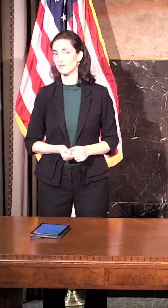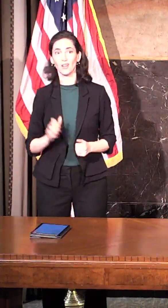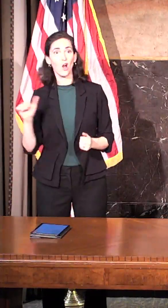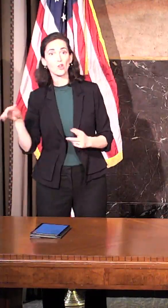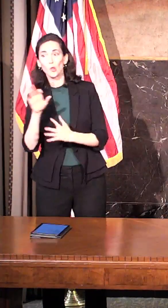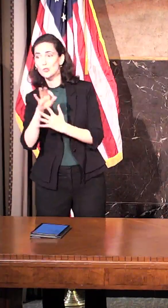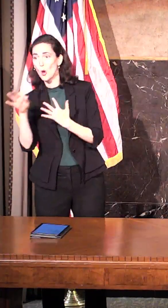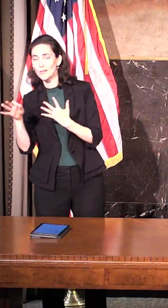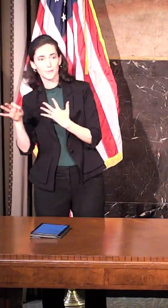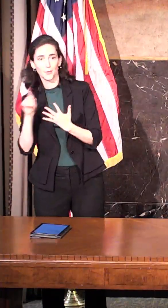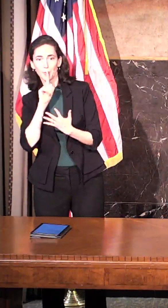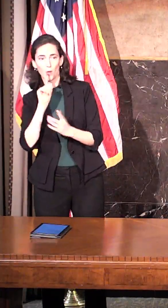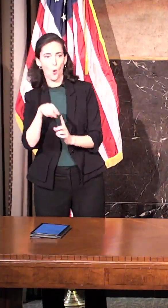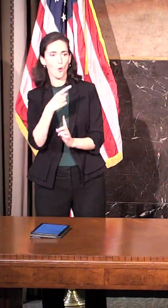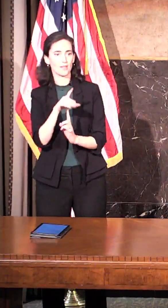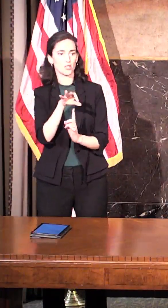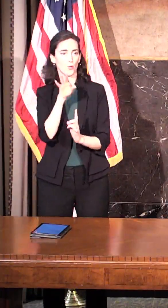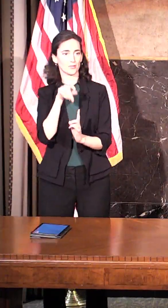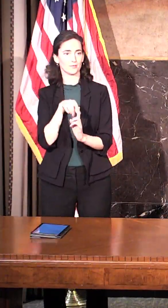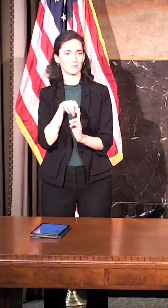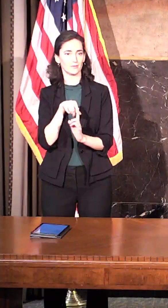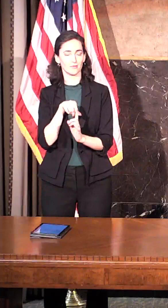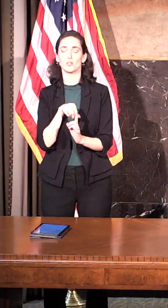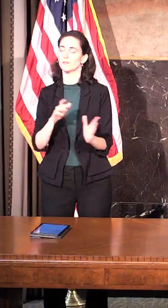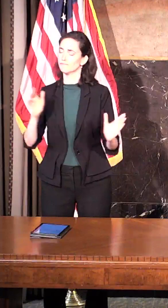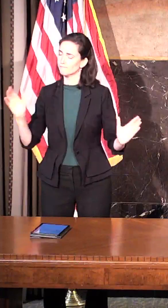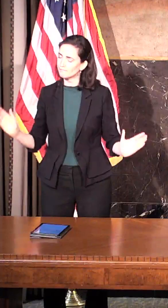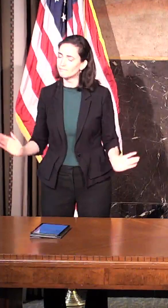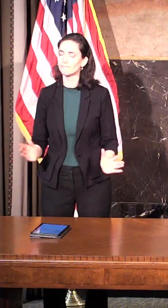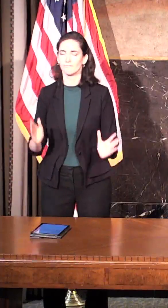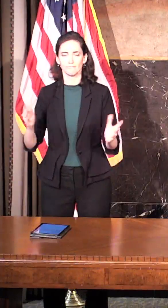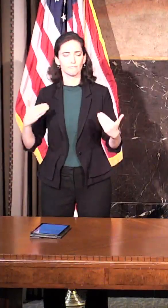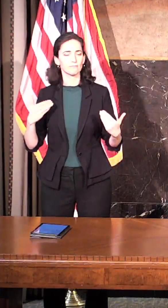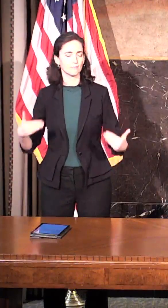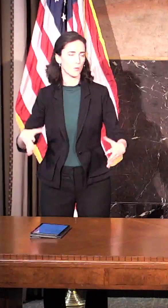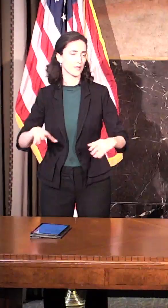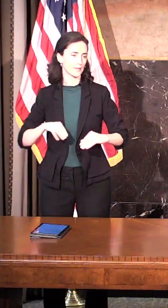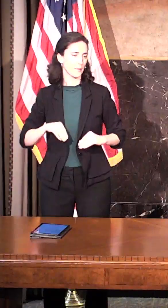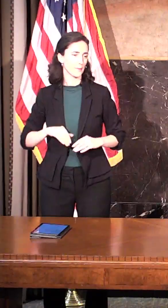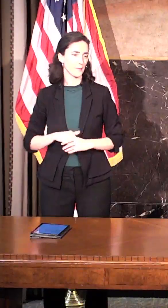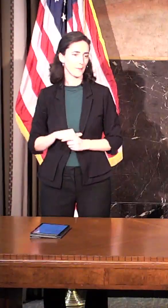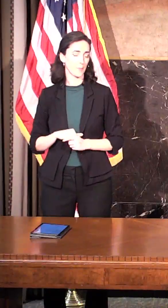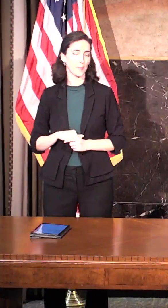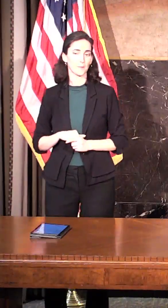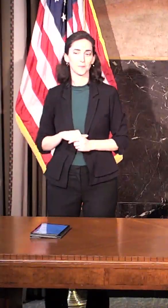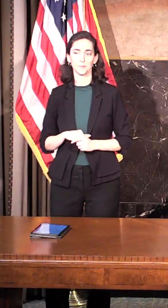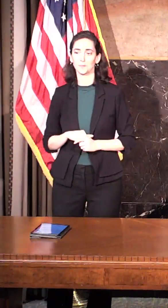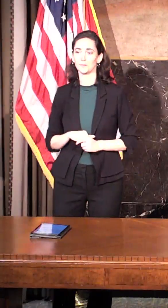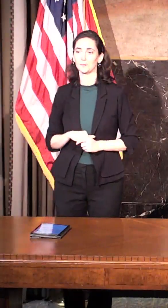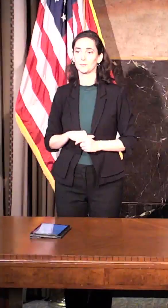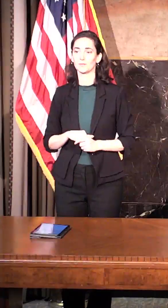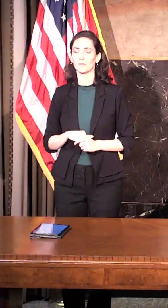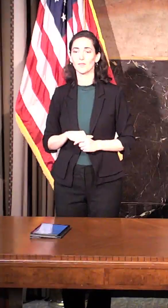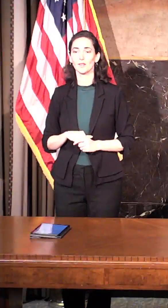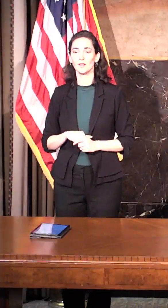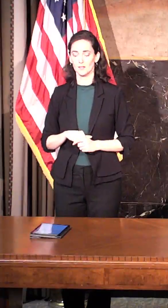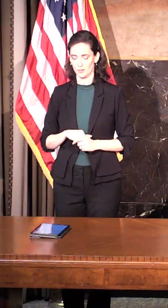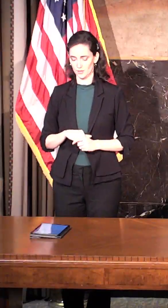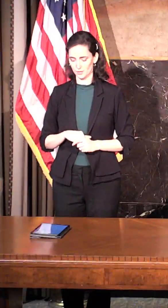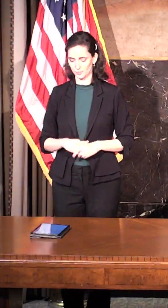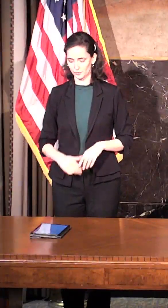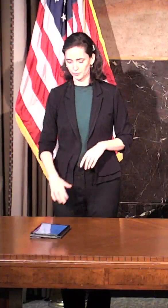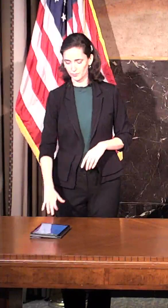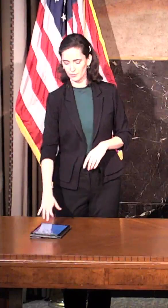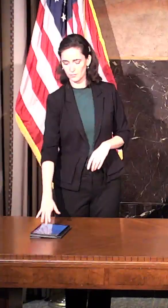way. And so we're encouraging people to do that. I do want to lend my voice to something